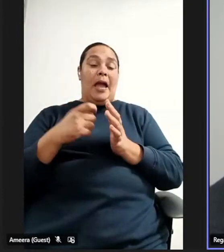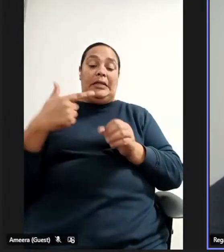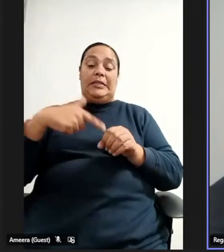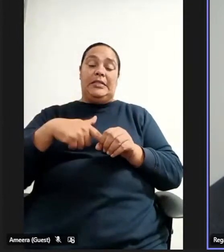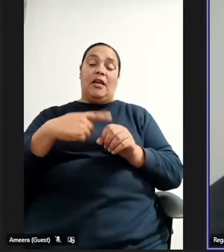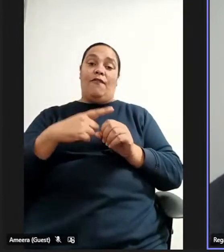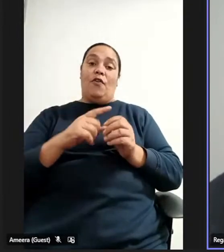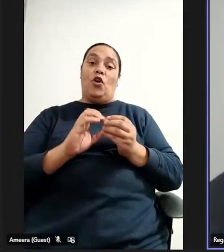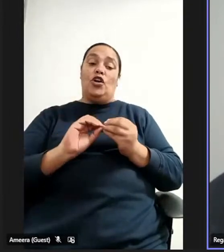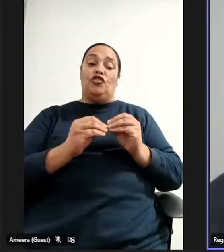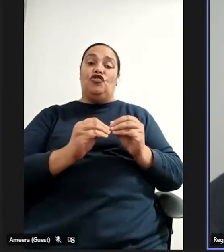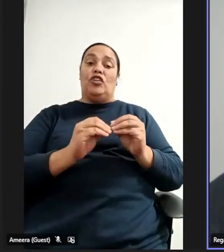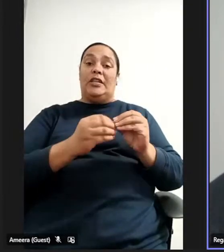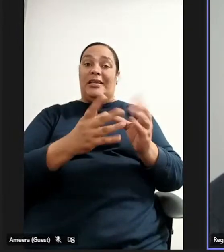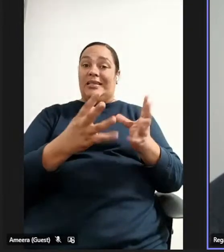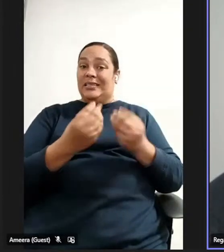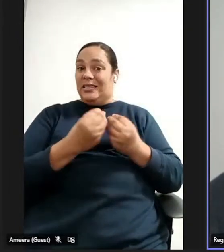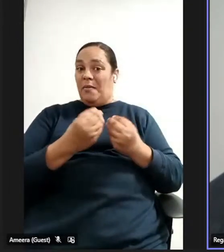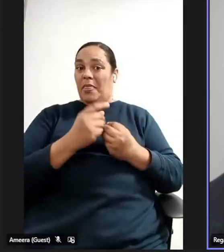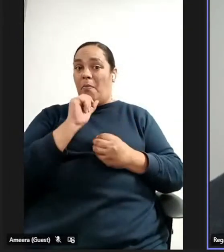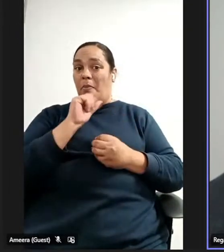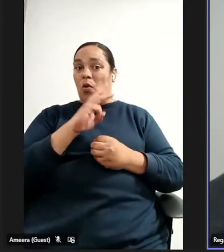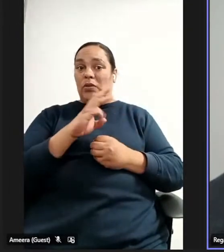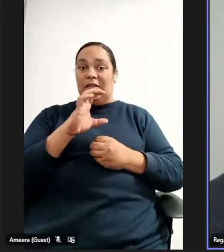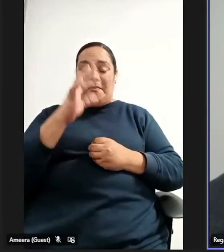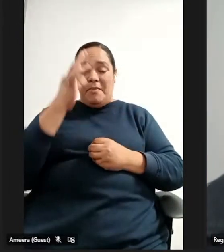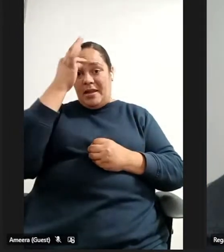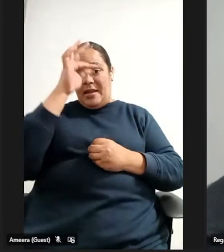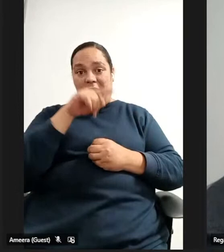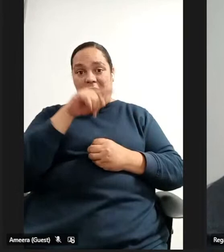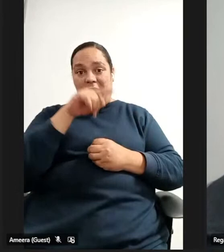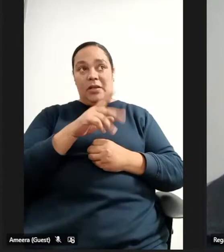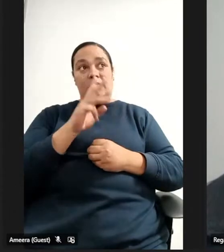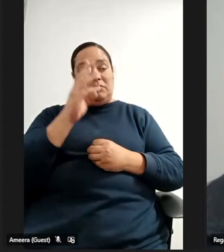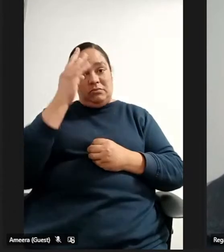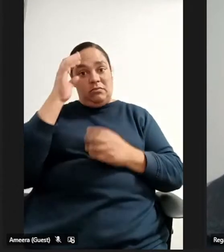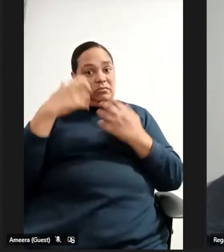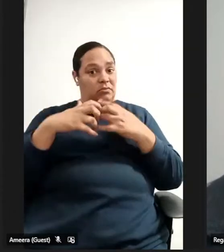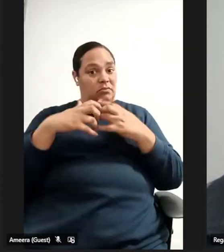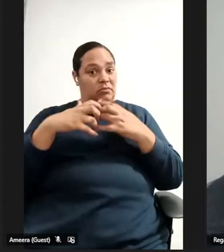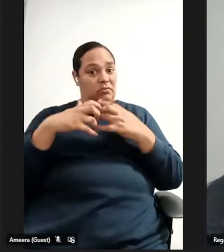something that the Western Cape government would consider?